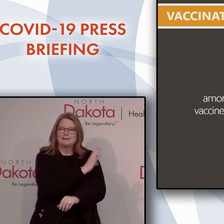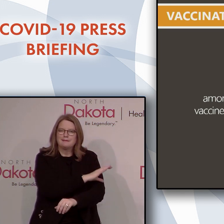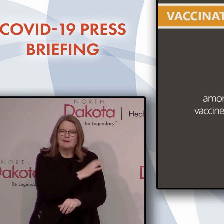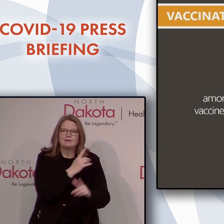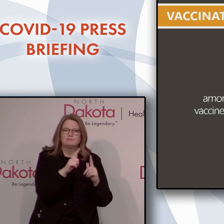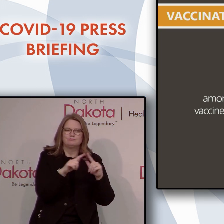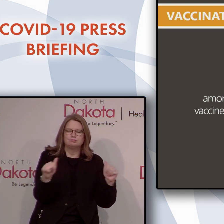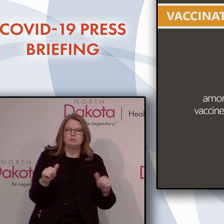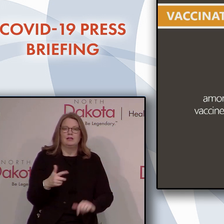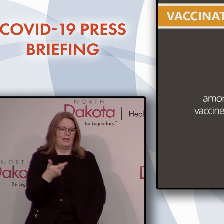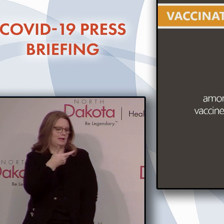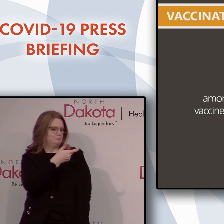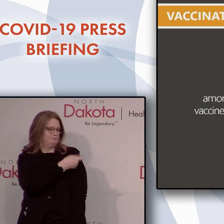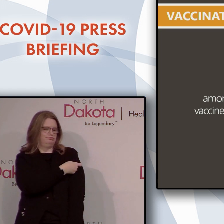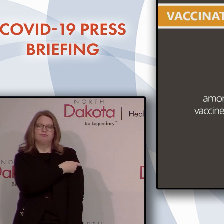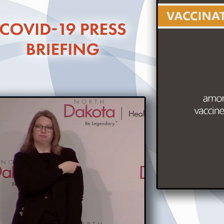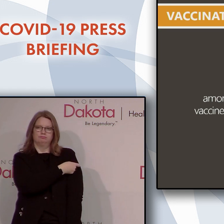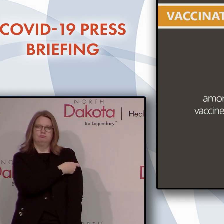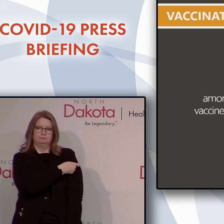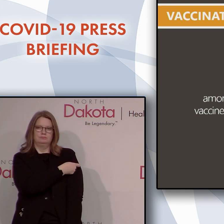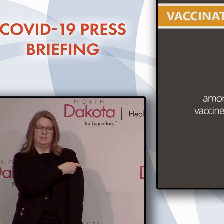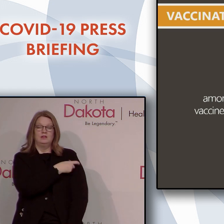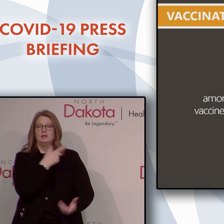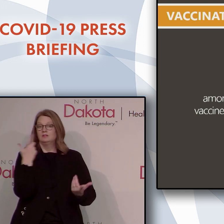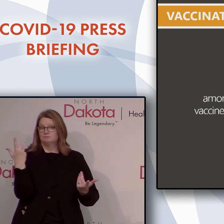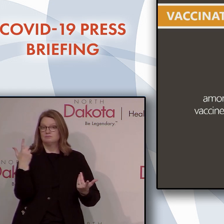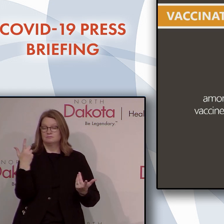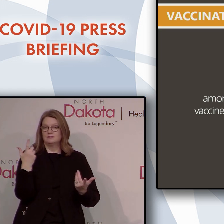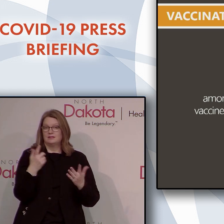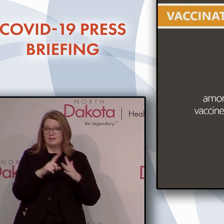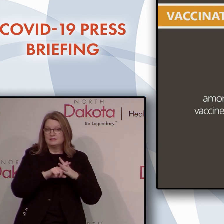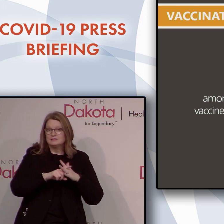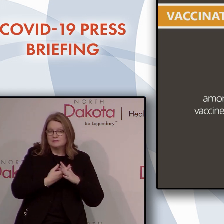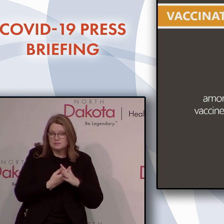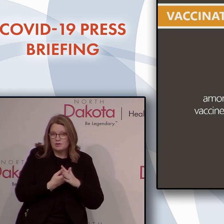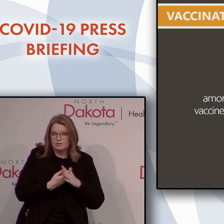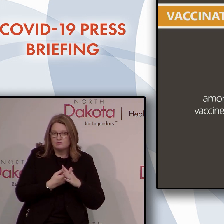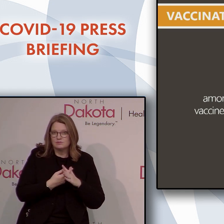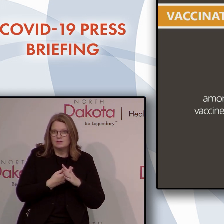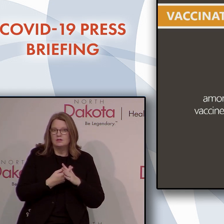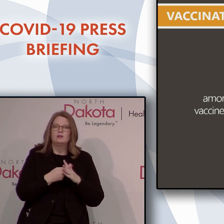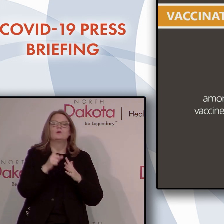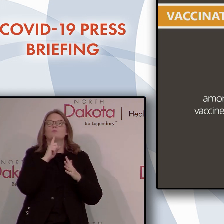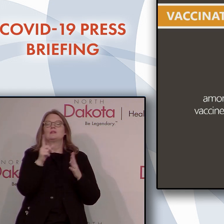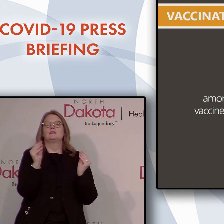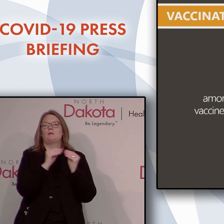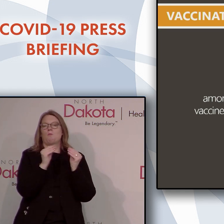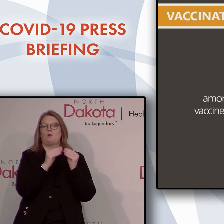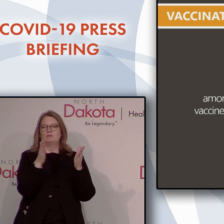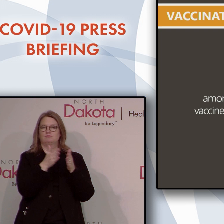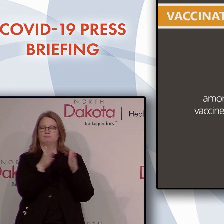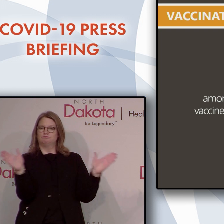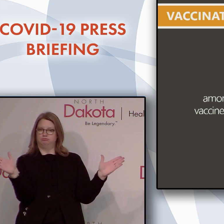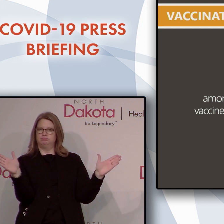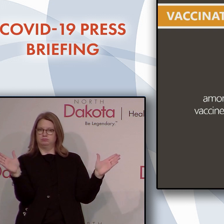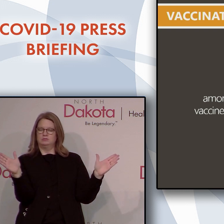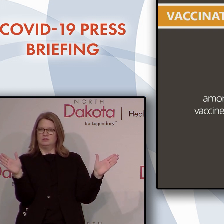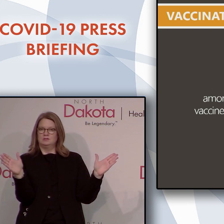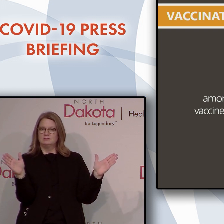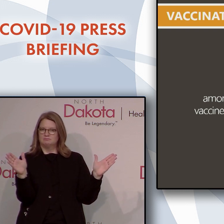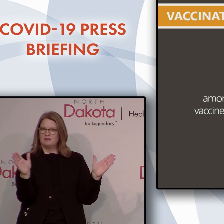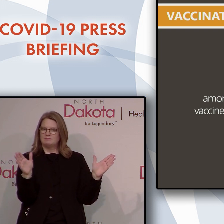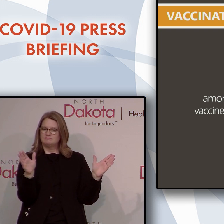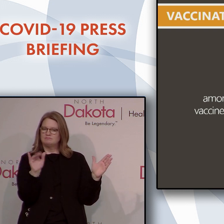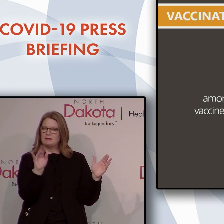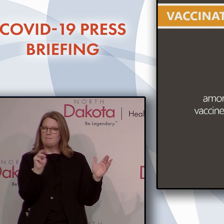them into people's arms where they can begin helping create that broad-based community immunity that we need to help